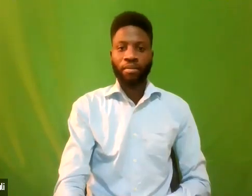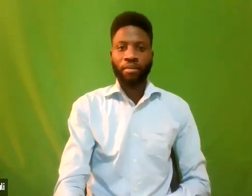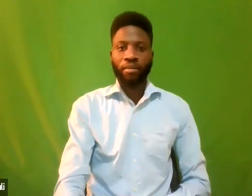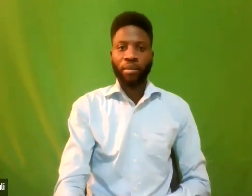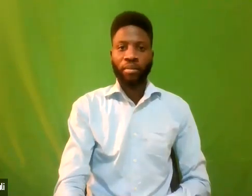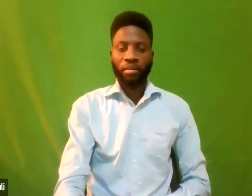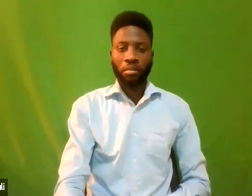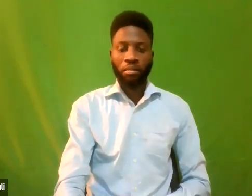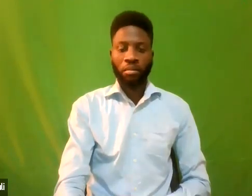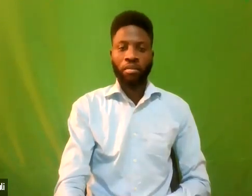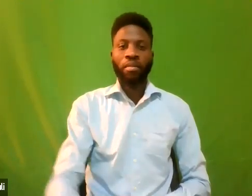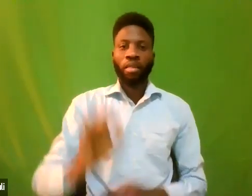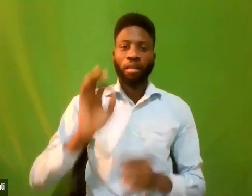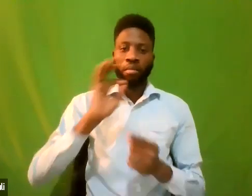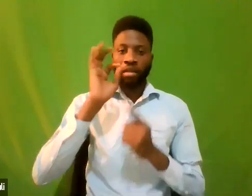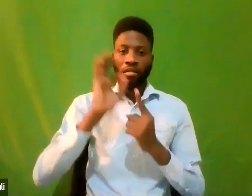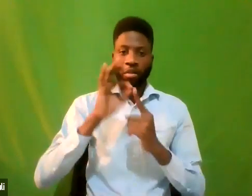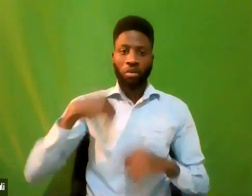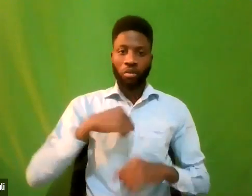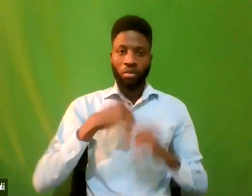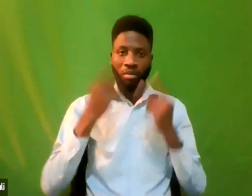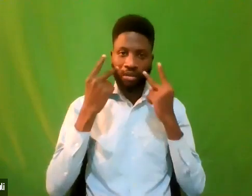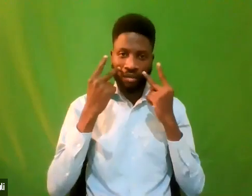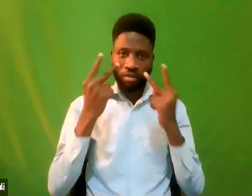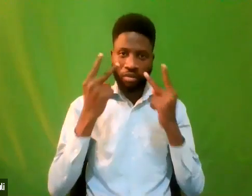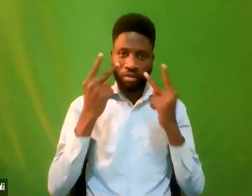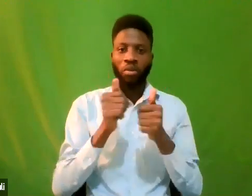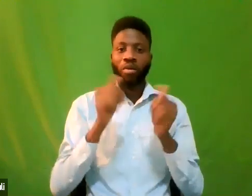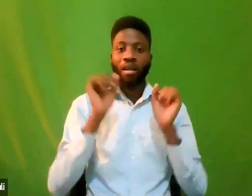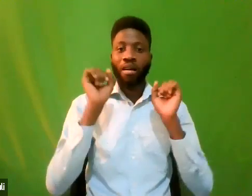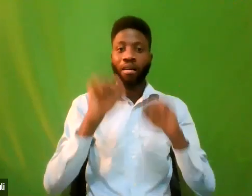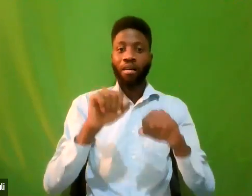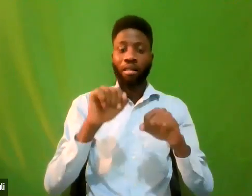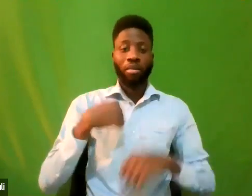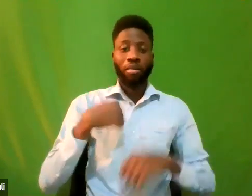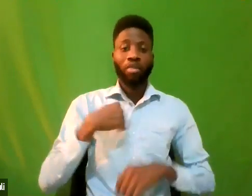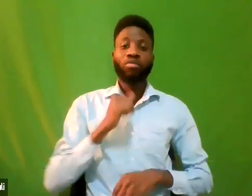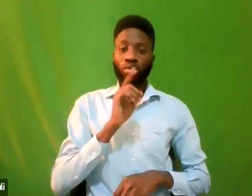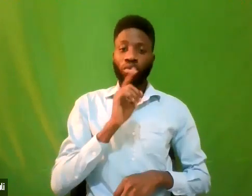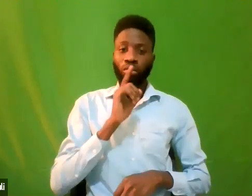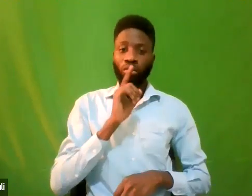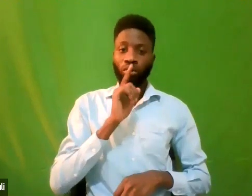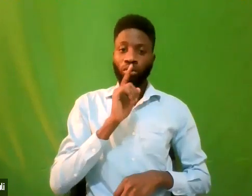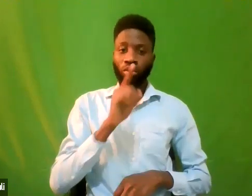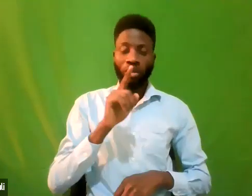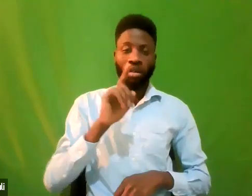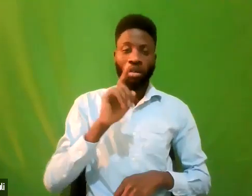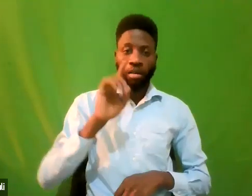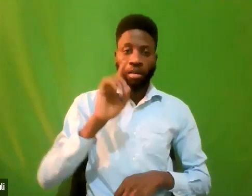Perfect. We can see you very well. I'm not sure, Byron, can you see Ashura well? I'm just doing like some checks for